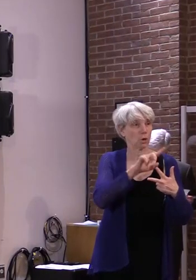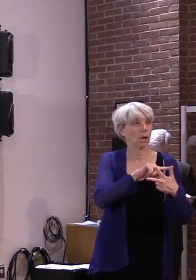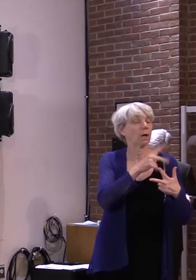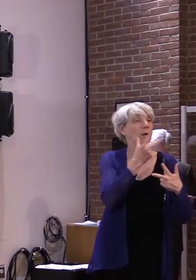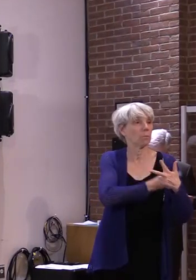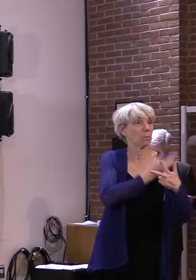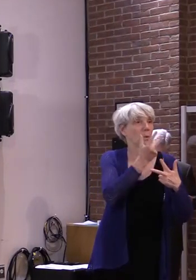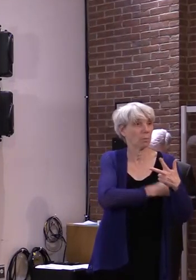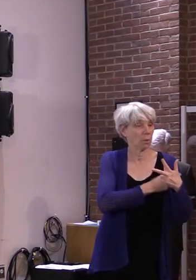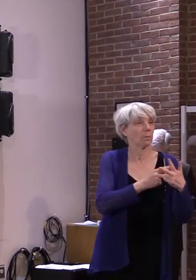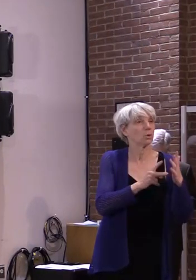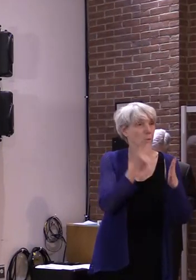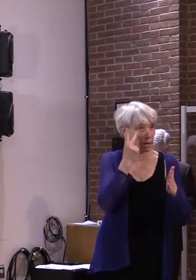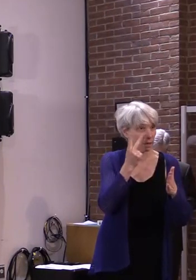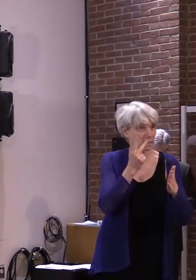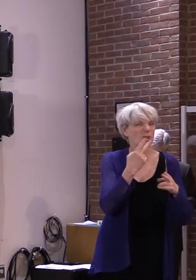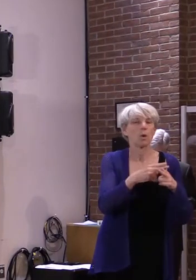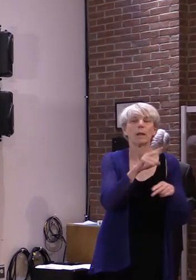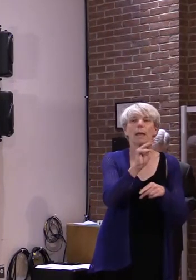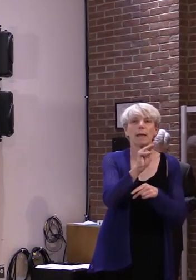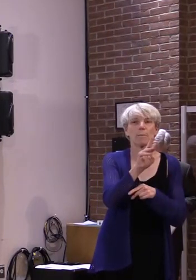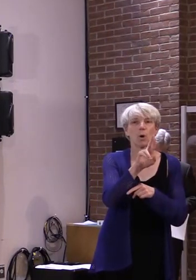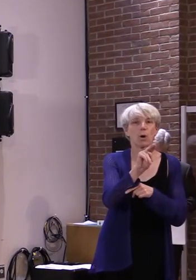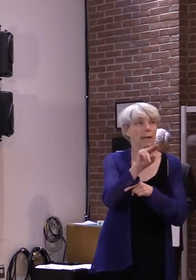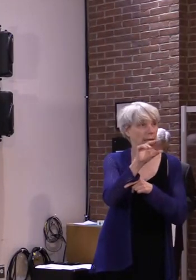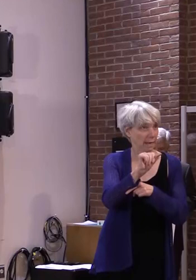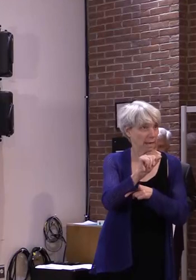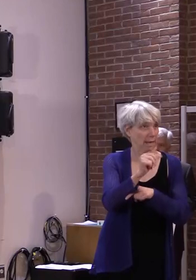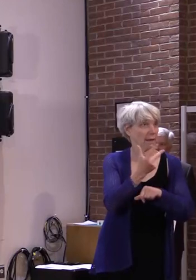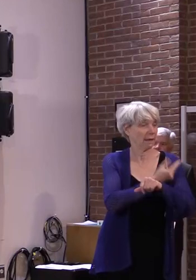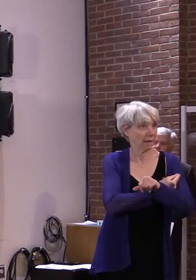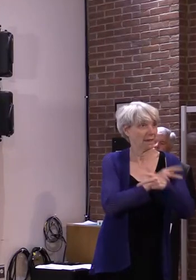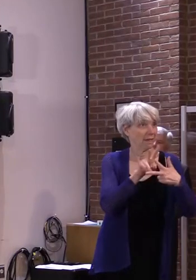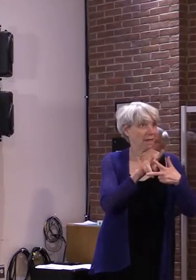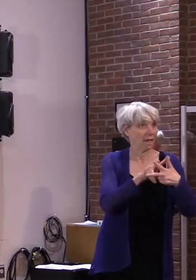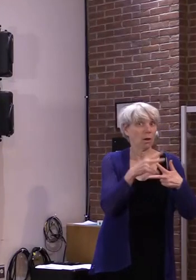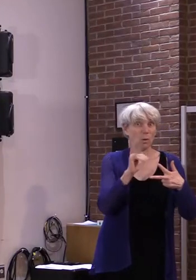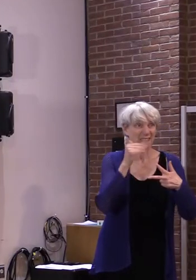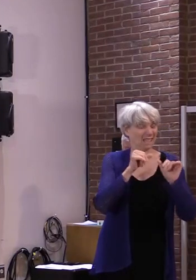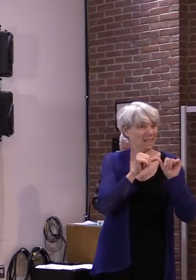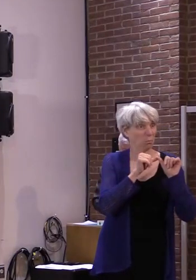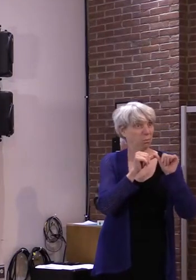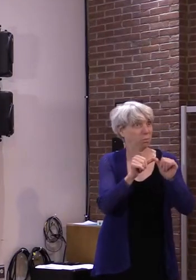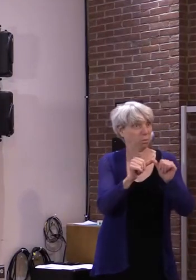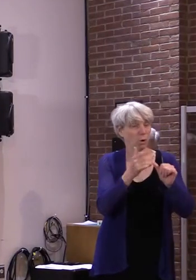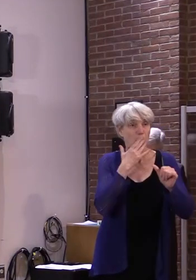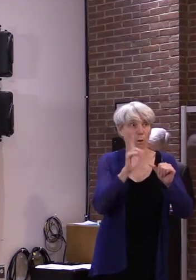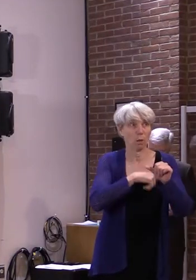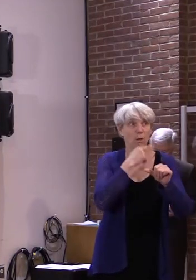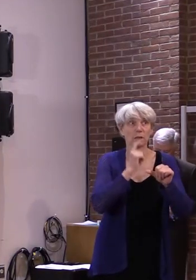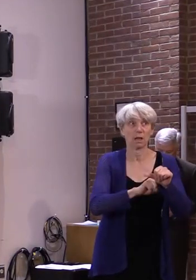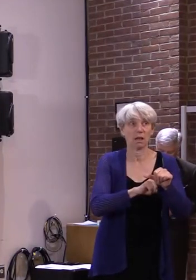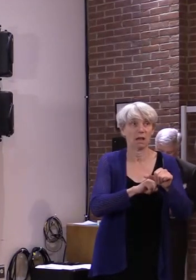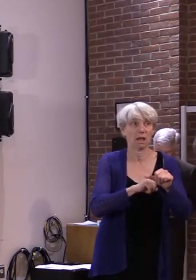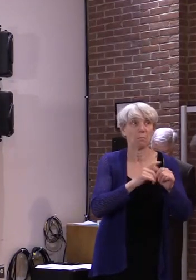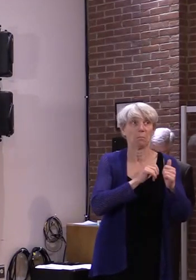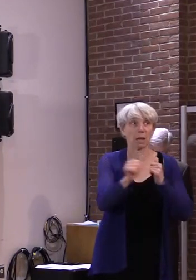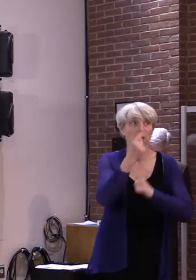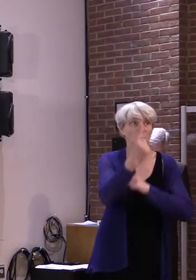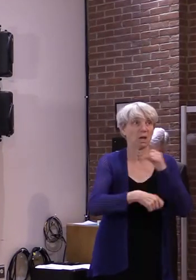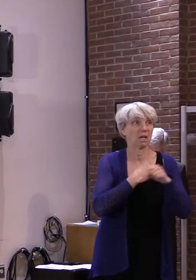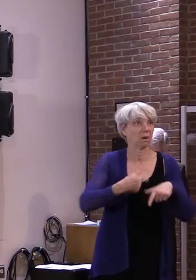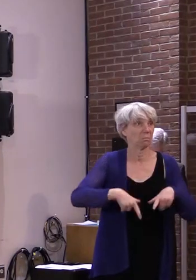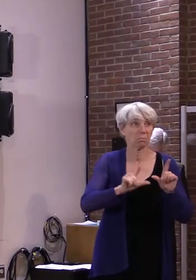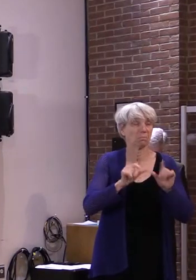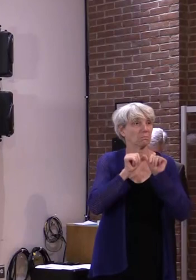to current strains may be much longer than we thought, certainly past 1 year. So booster